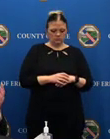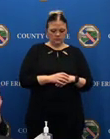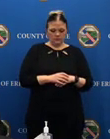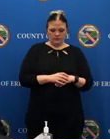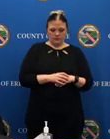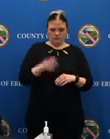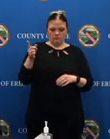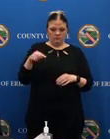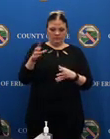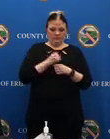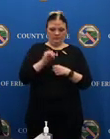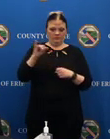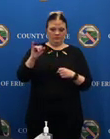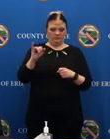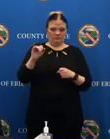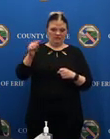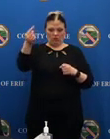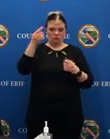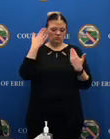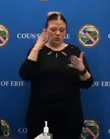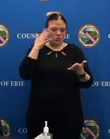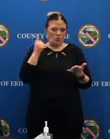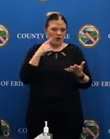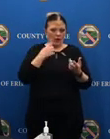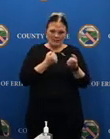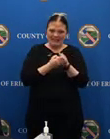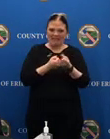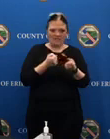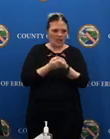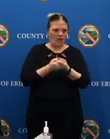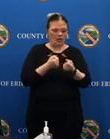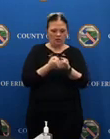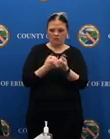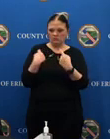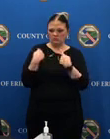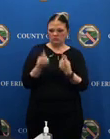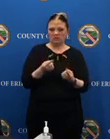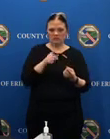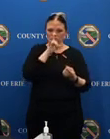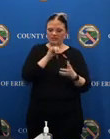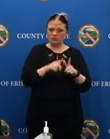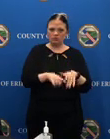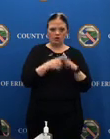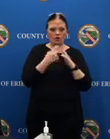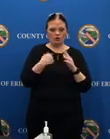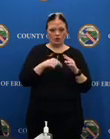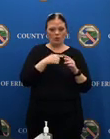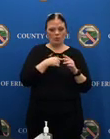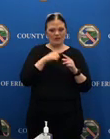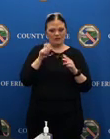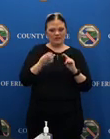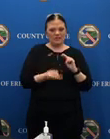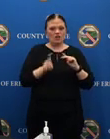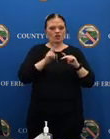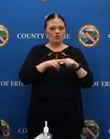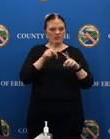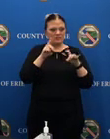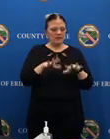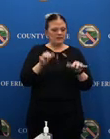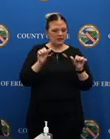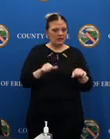They got it first. I don't know why. I was been advocating since this really kicked off that we have increased testing